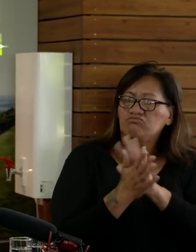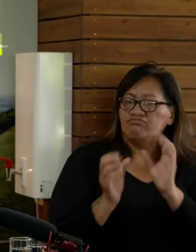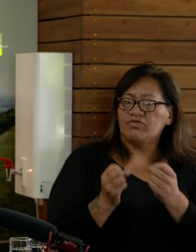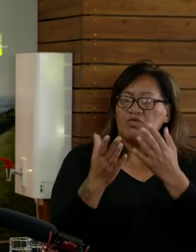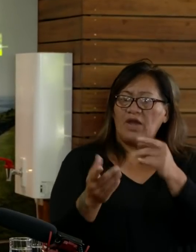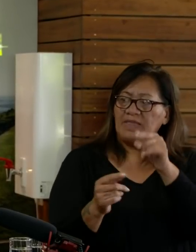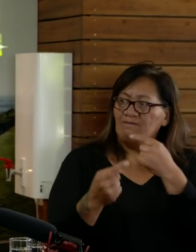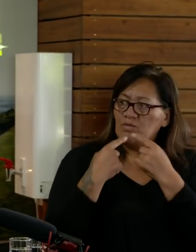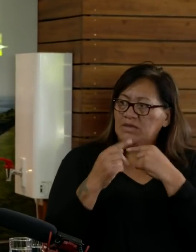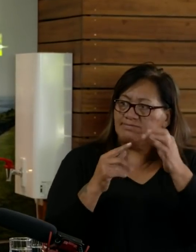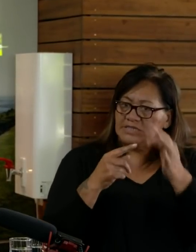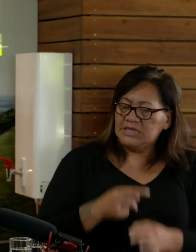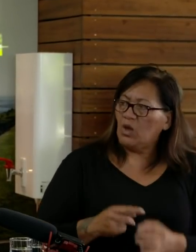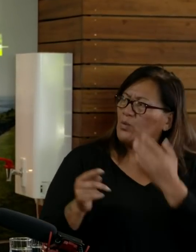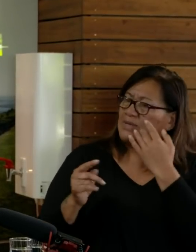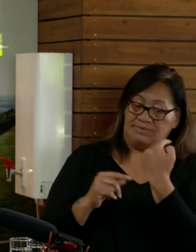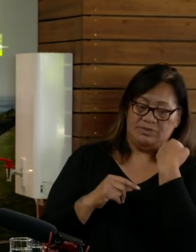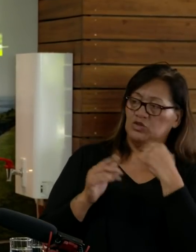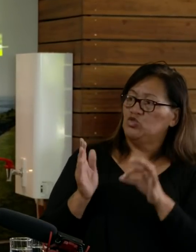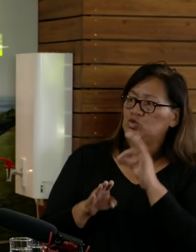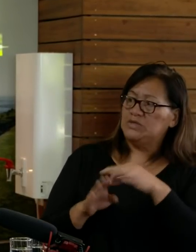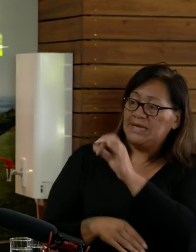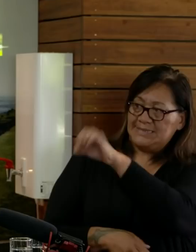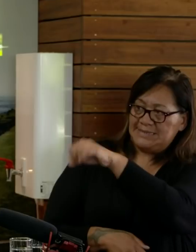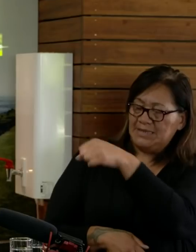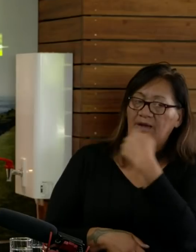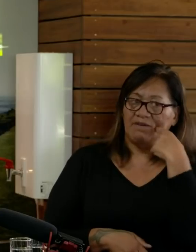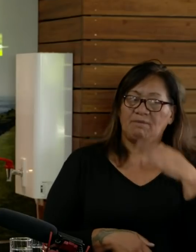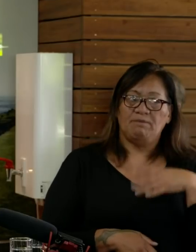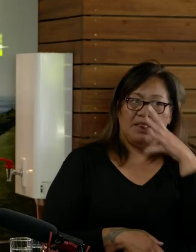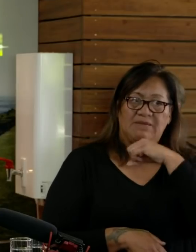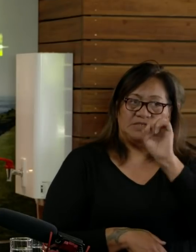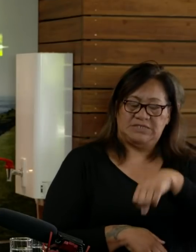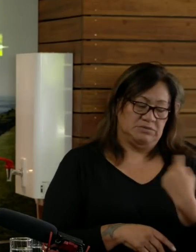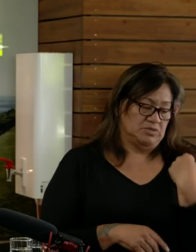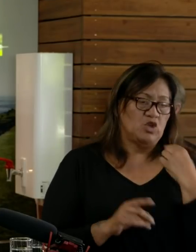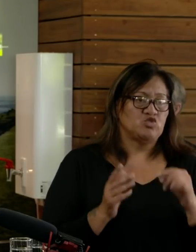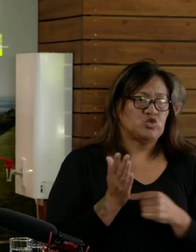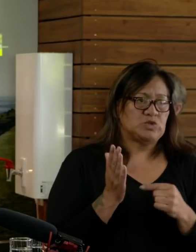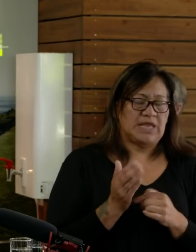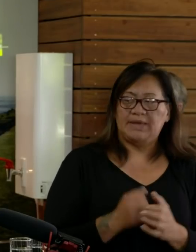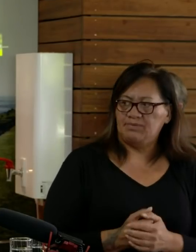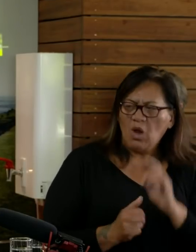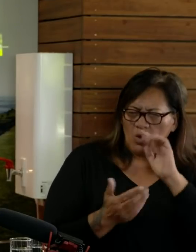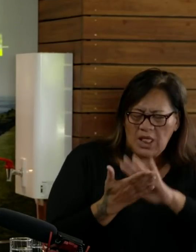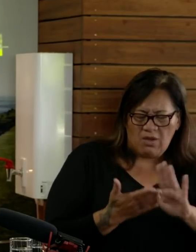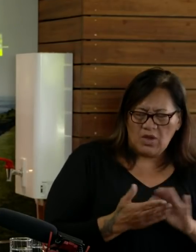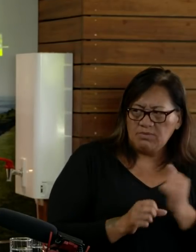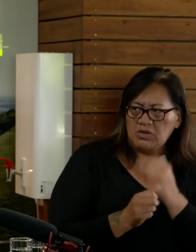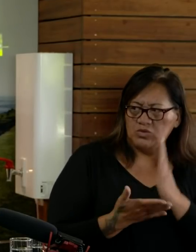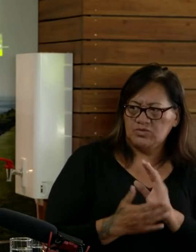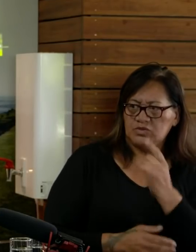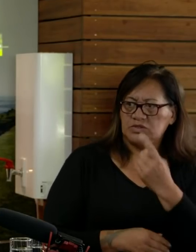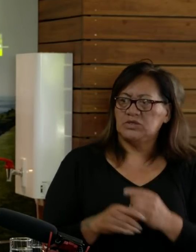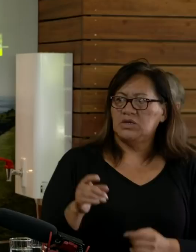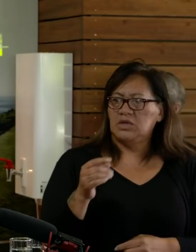in detail. And that was on Tuesday, Commissioner? I believe it was on Tuesday, but again, I'd clarify that before confirming.